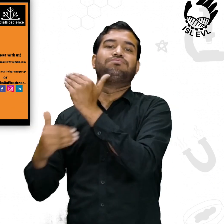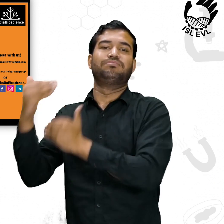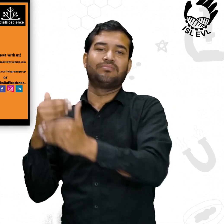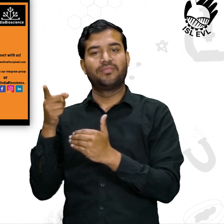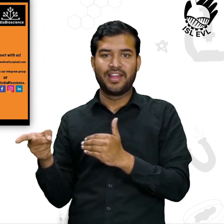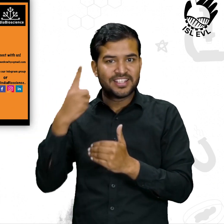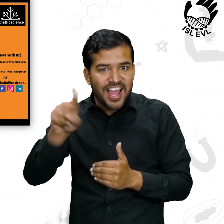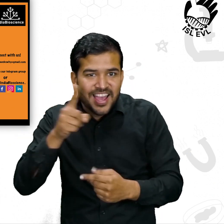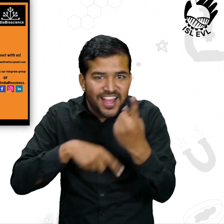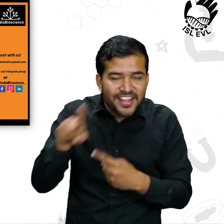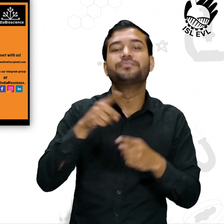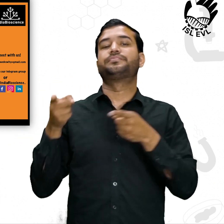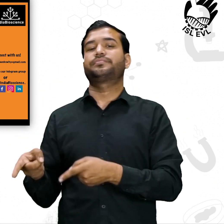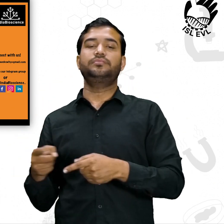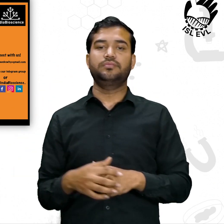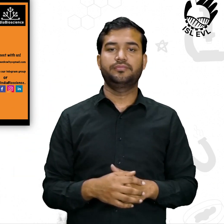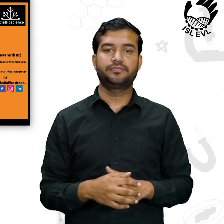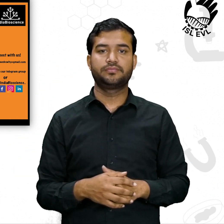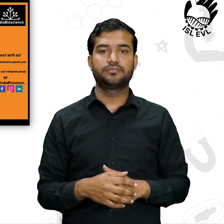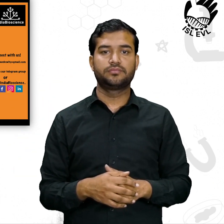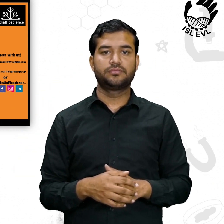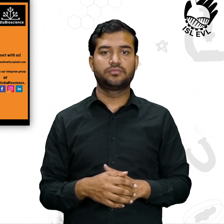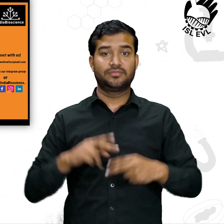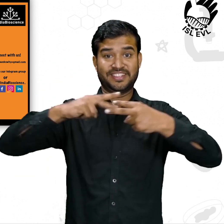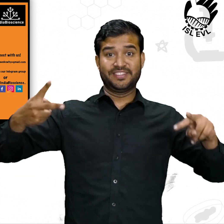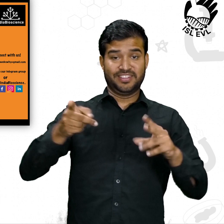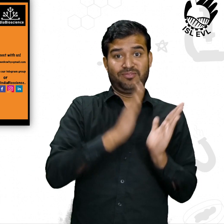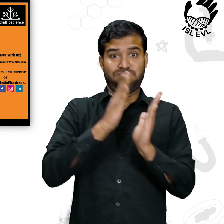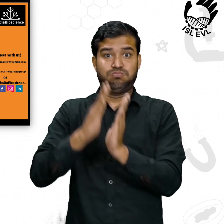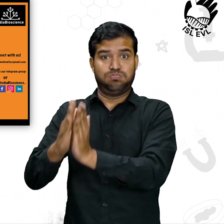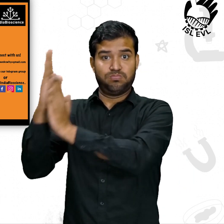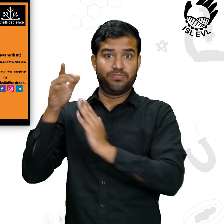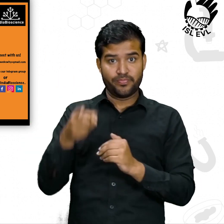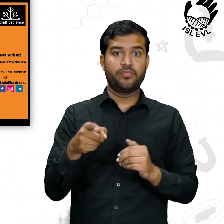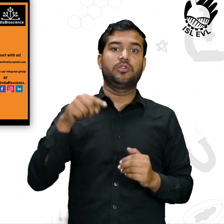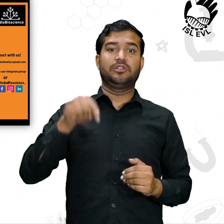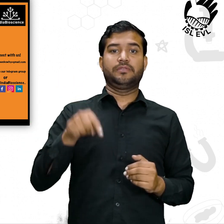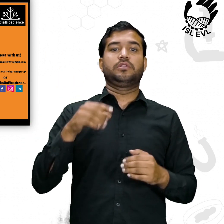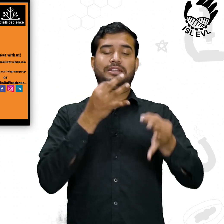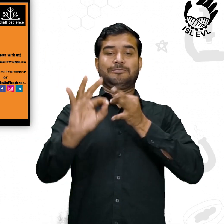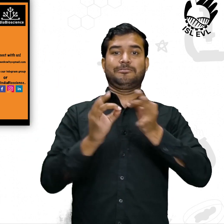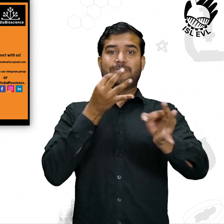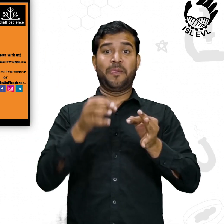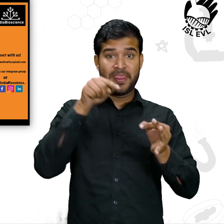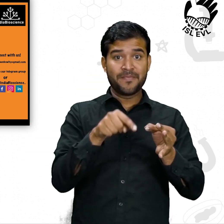genes do the job of laying the foundation of the pattern. The executor gene works to make sure